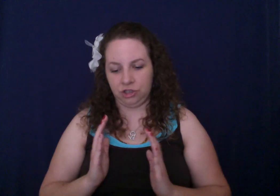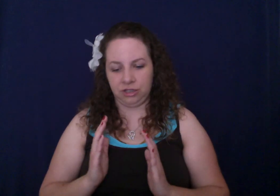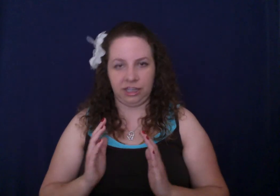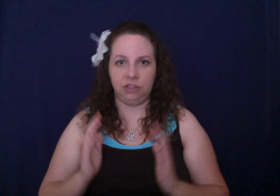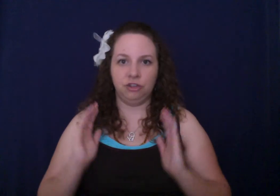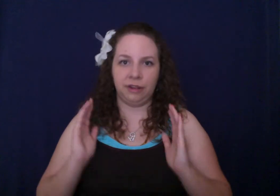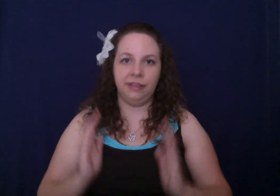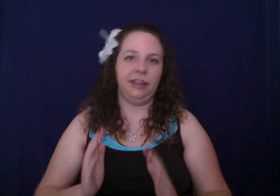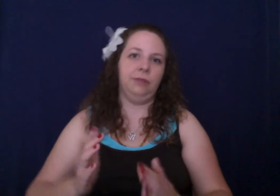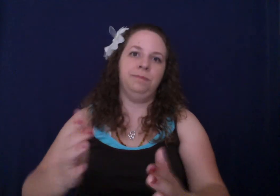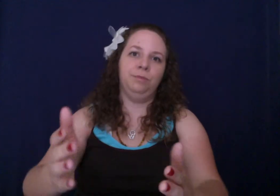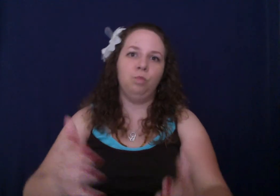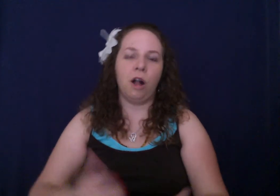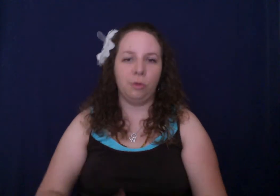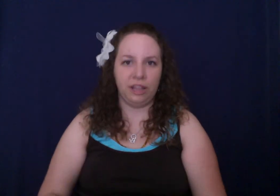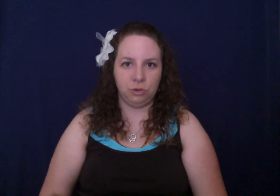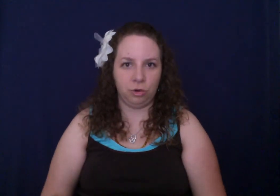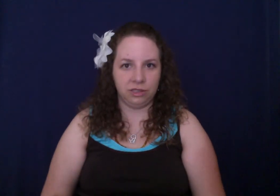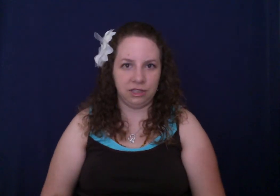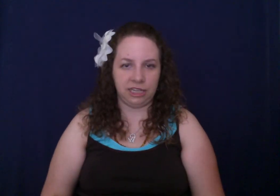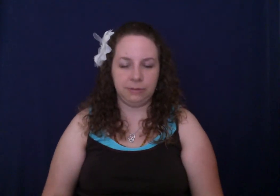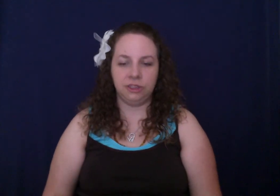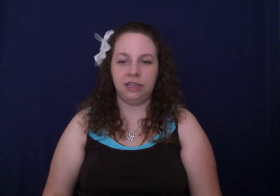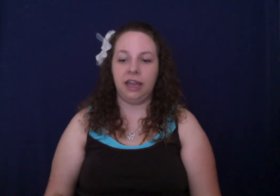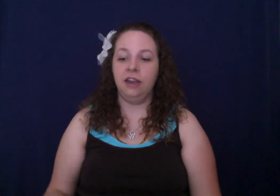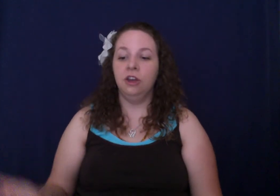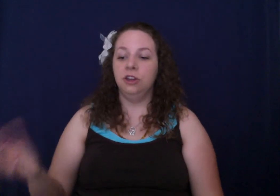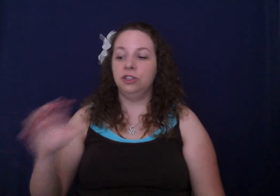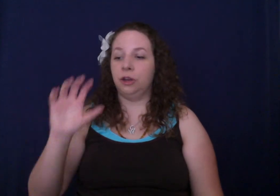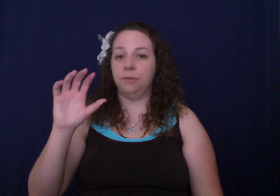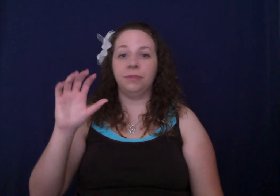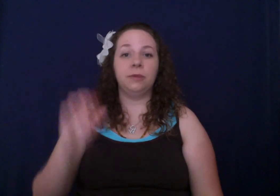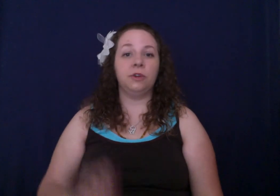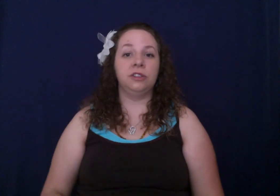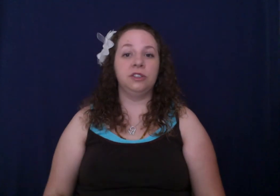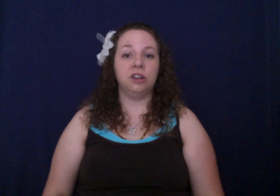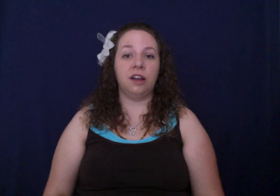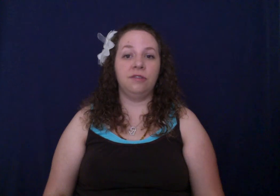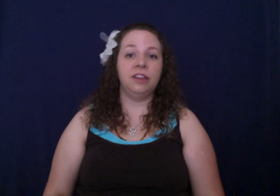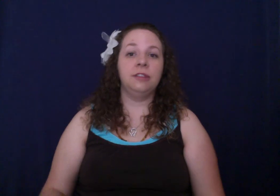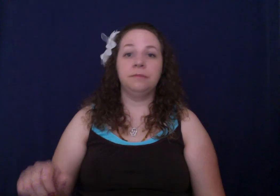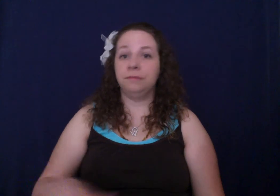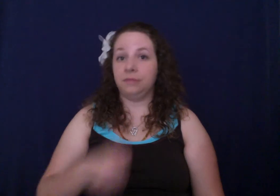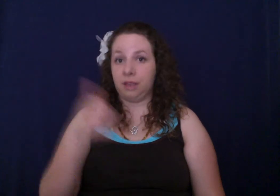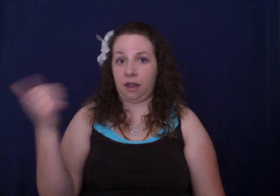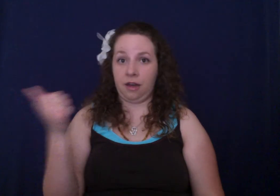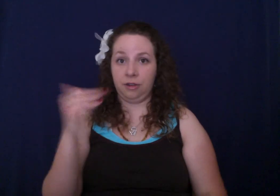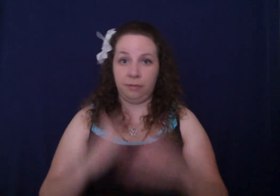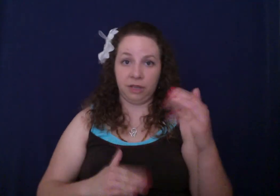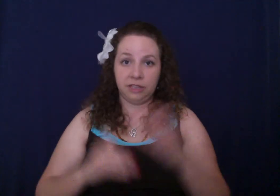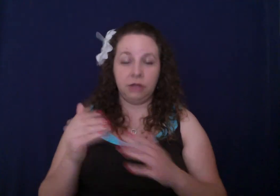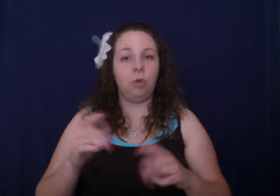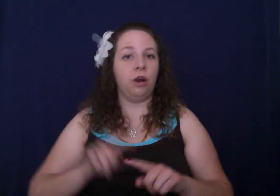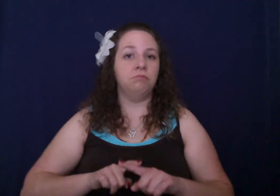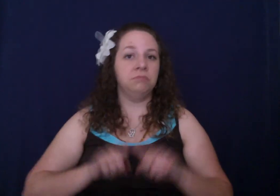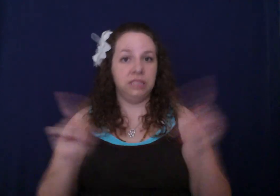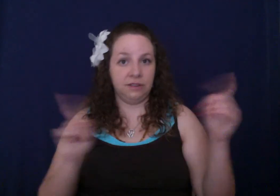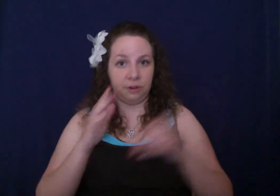like a straight like walkway towards the next building, okay? So I'm going to start off with other building or different